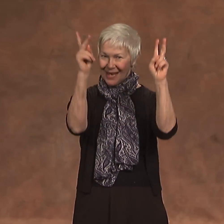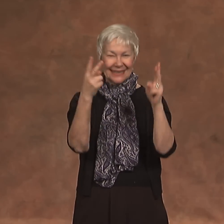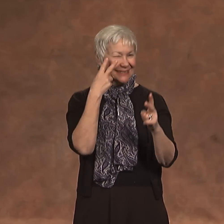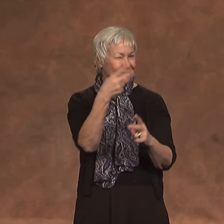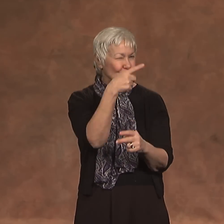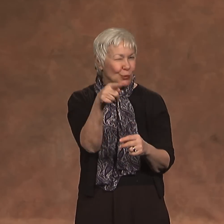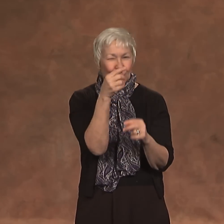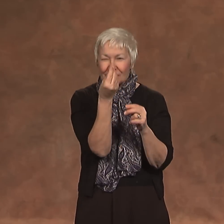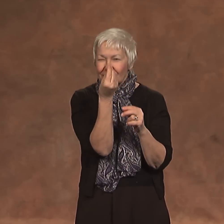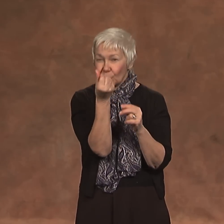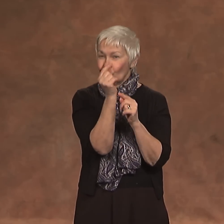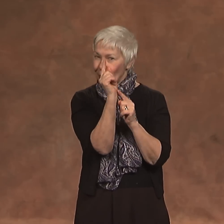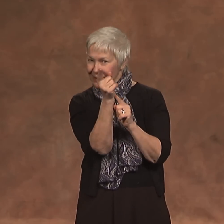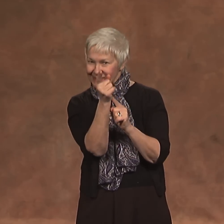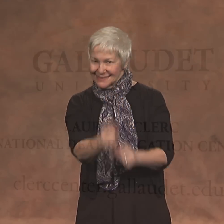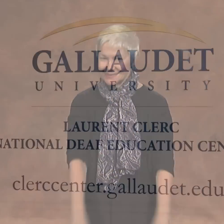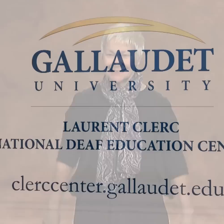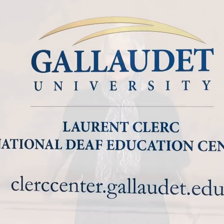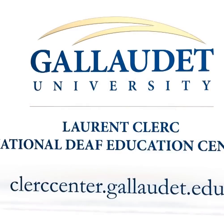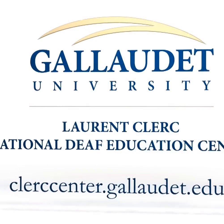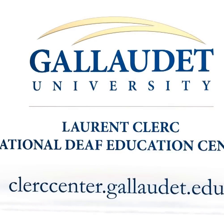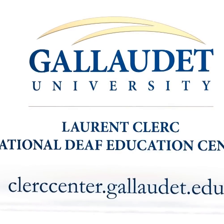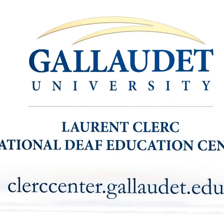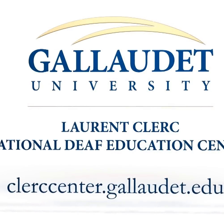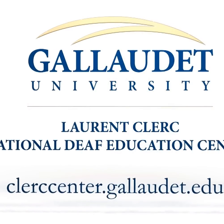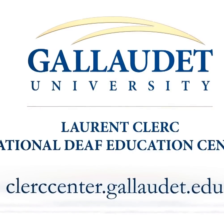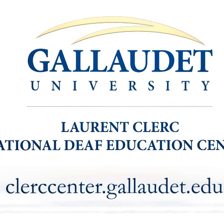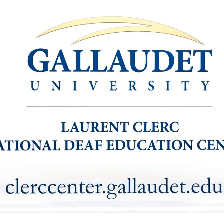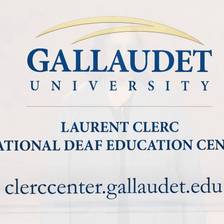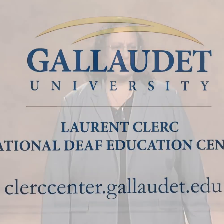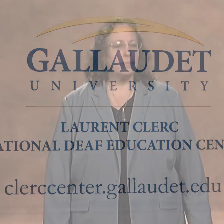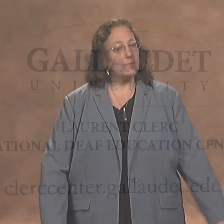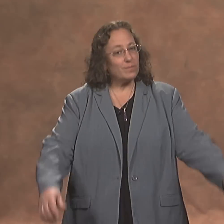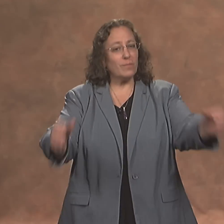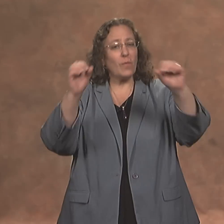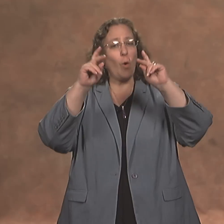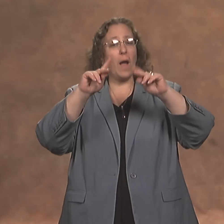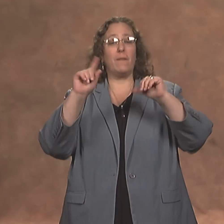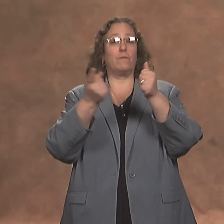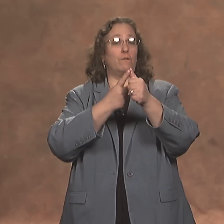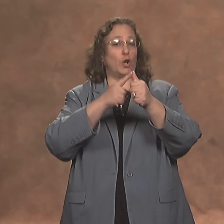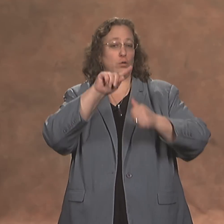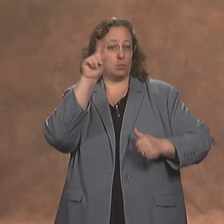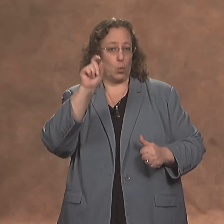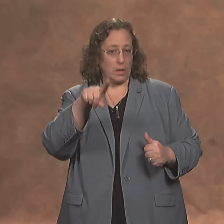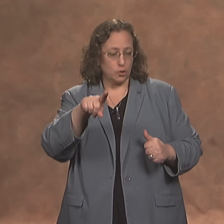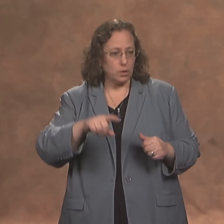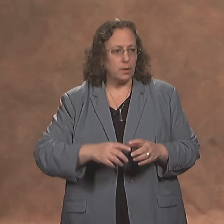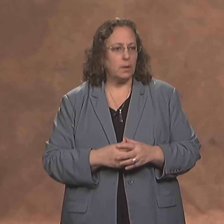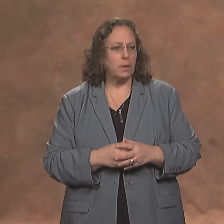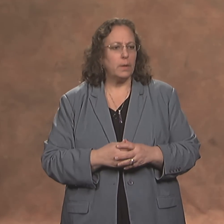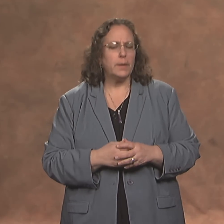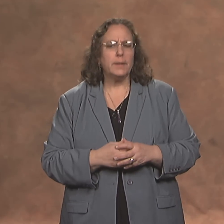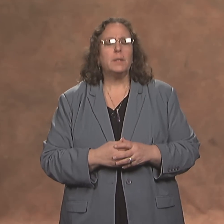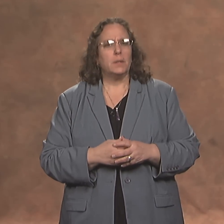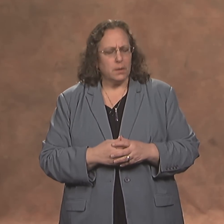see you all in just a few minutes. Okay, the first question, how can we integrate